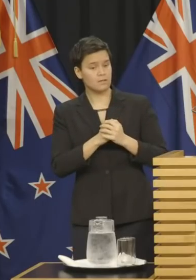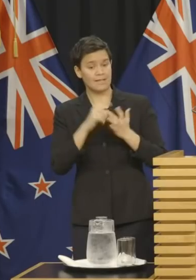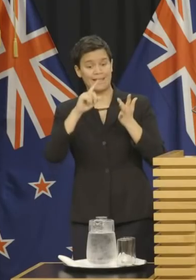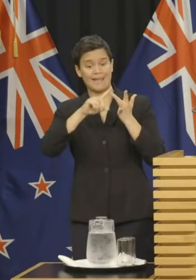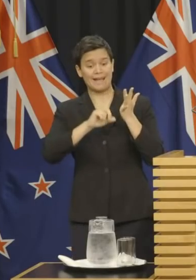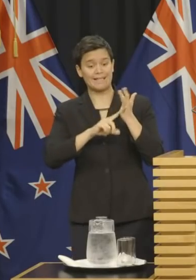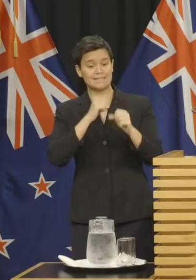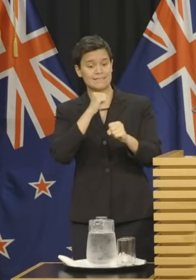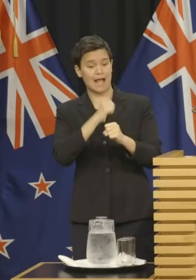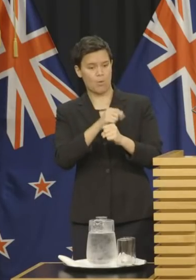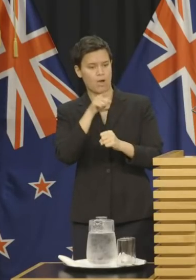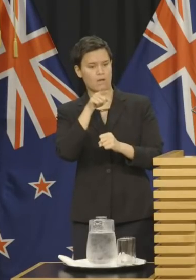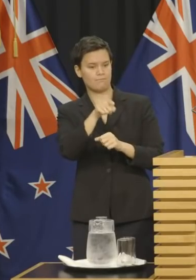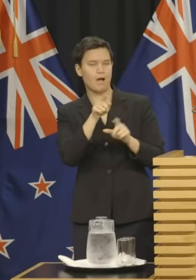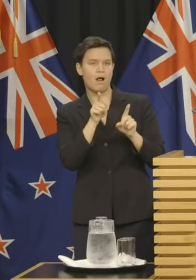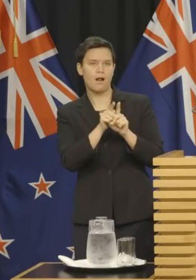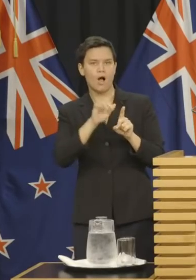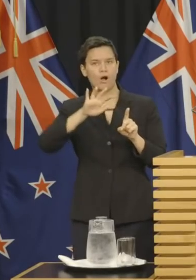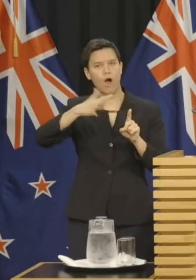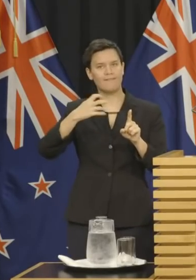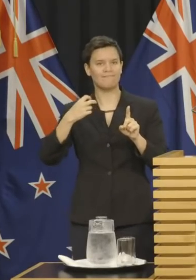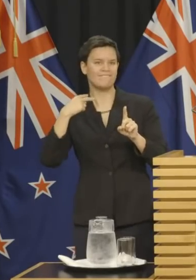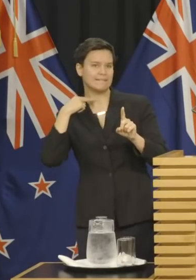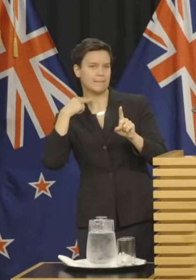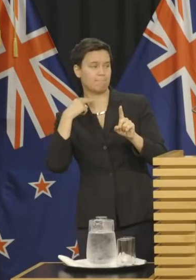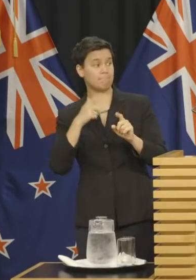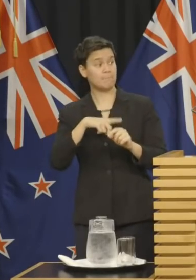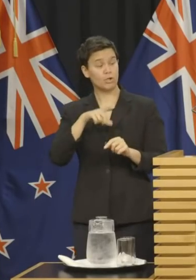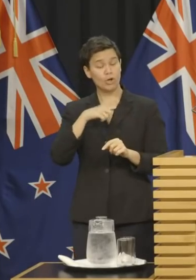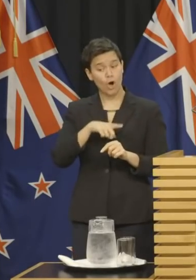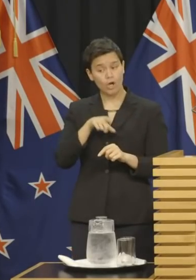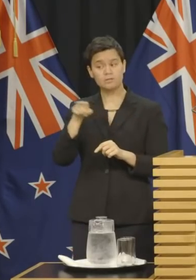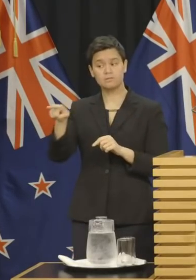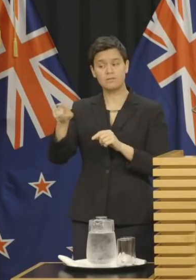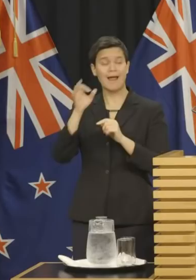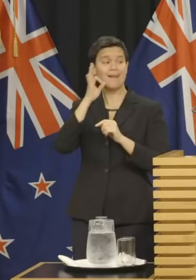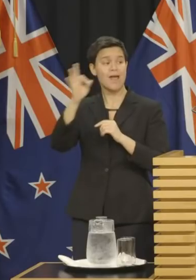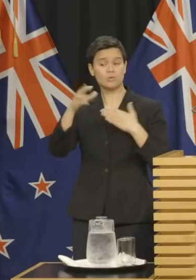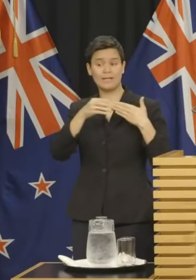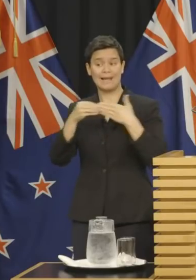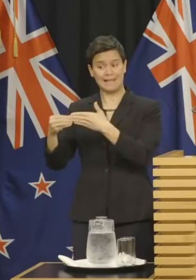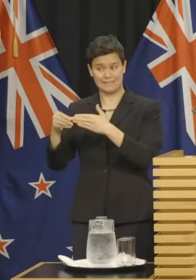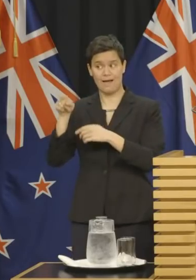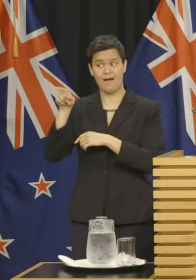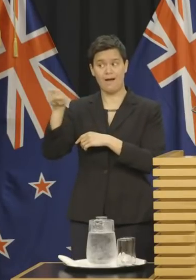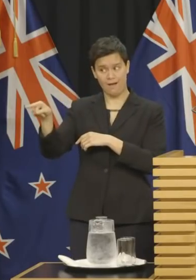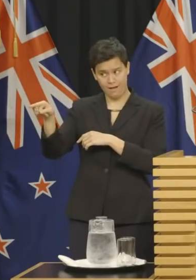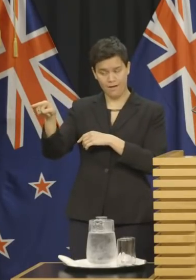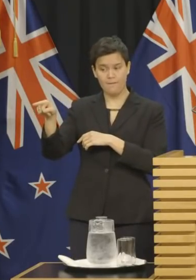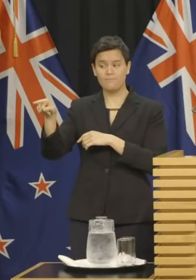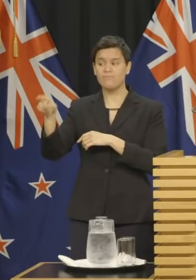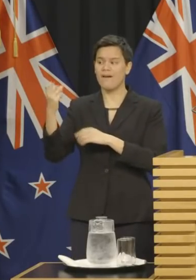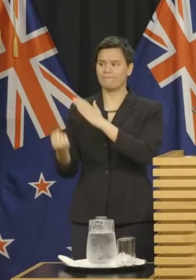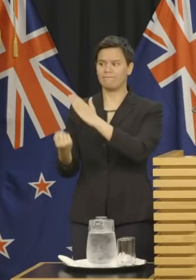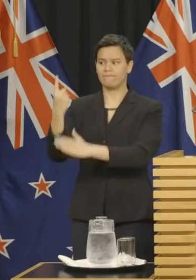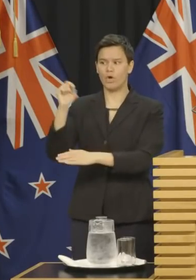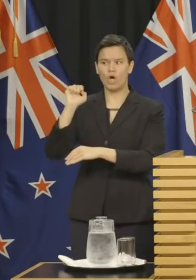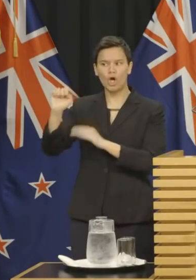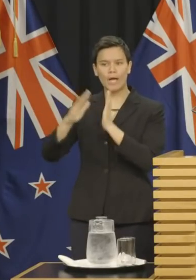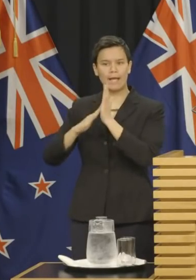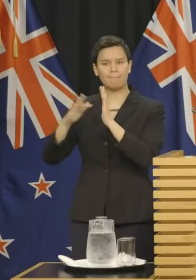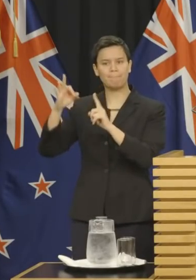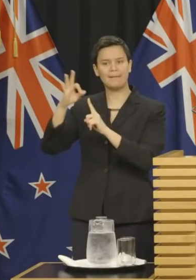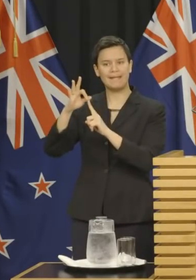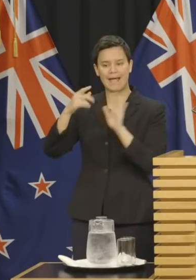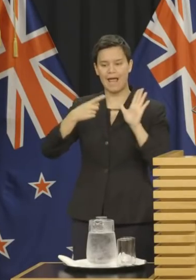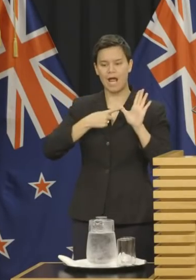of circumstance here? Because the information was passed you from the Leader of the Opposition in the wake of the Andrew Falloon scandal. Would